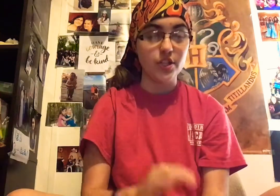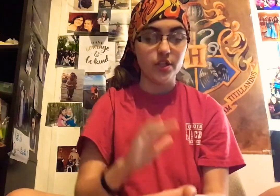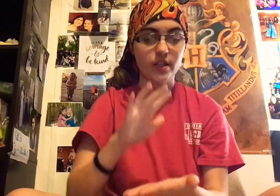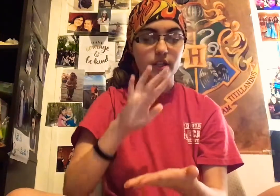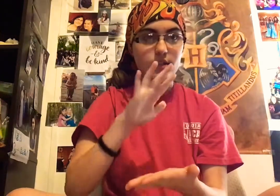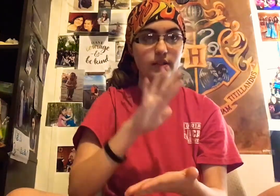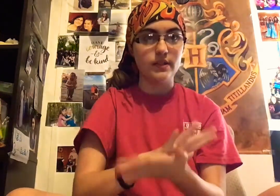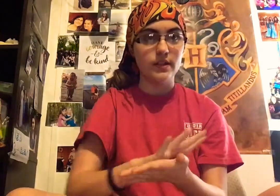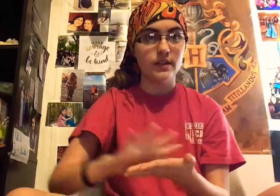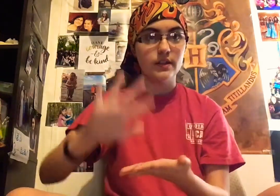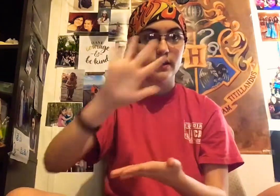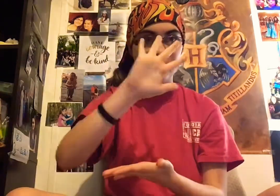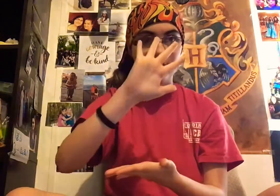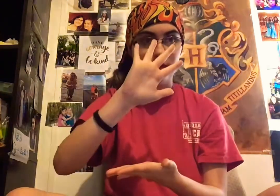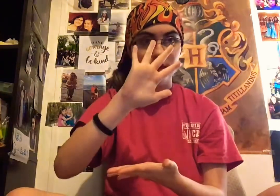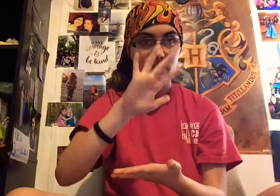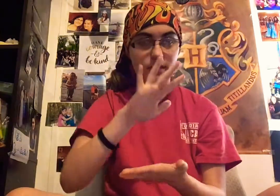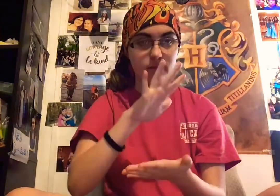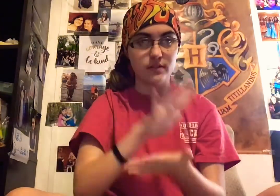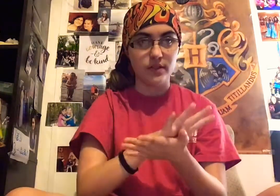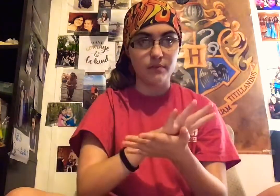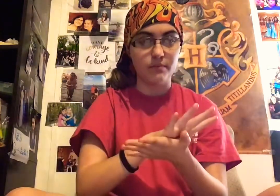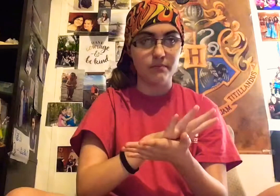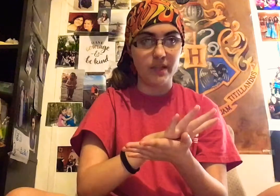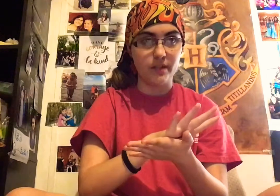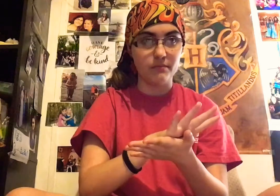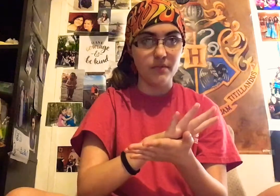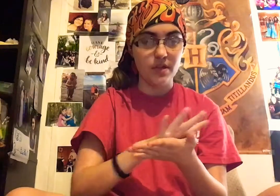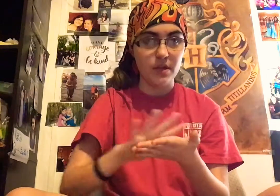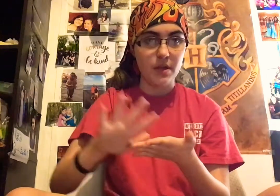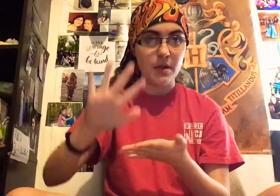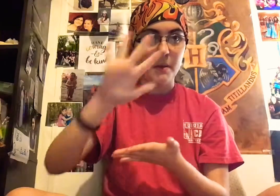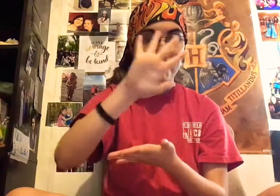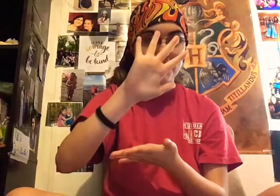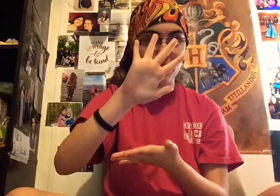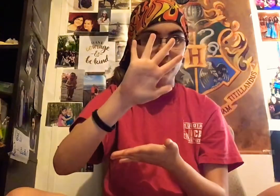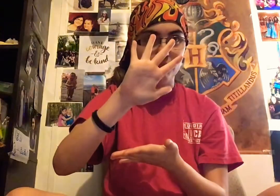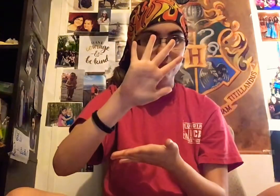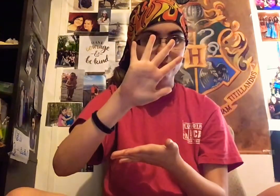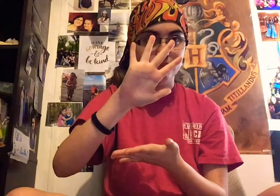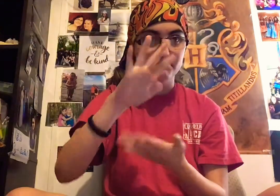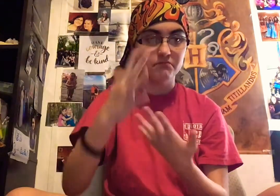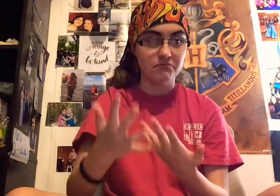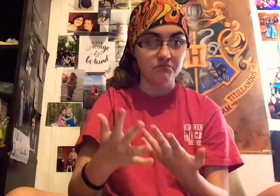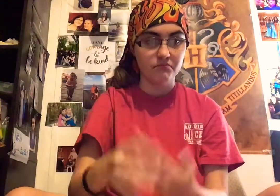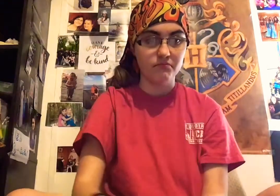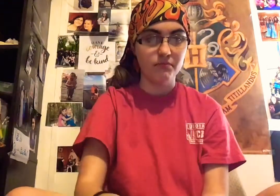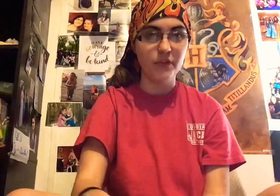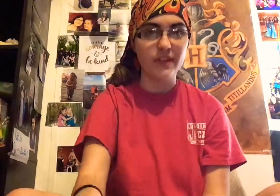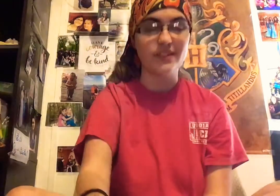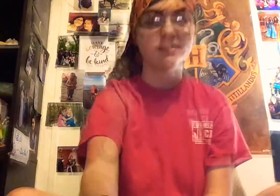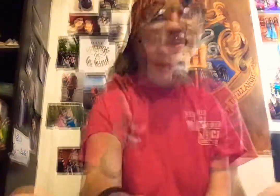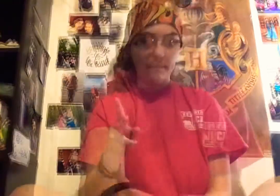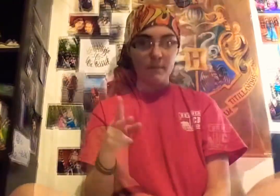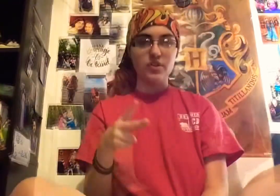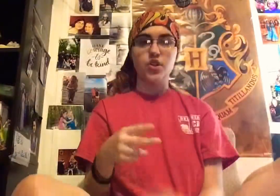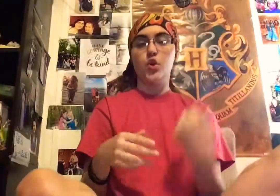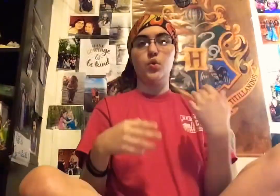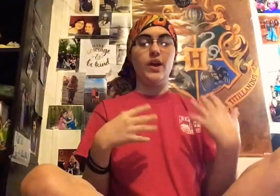College is, so, bam, boom. Perfect. Okay, so now